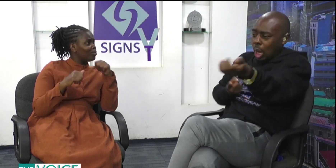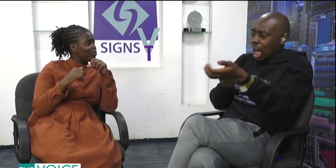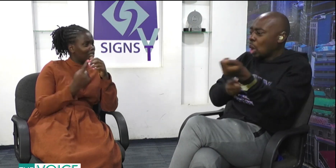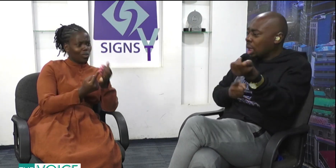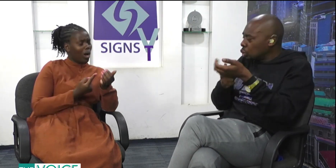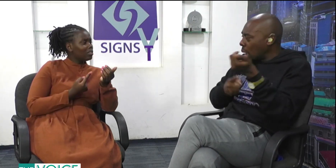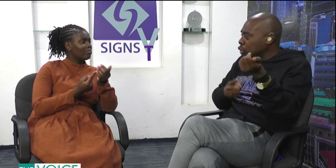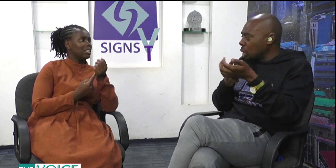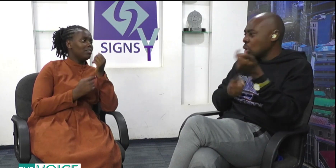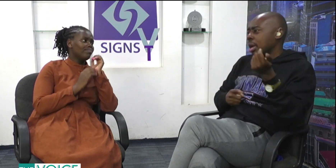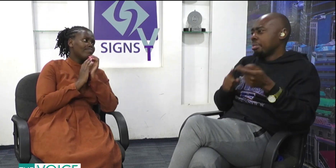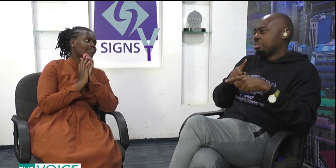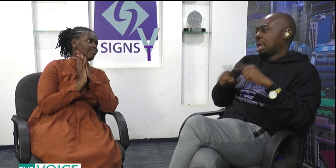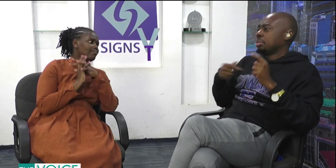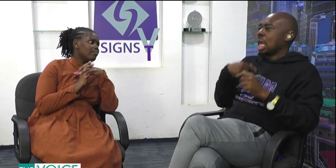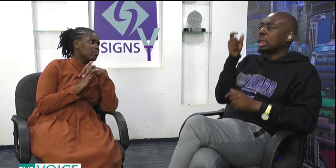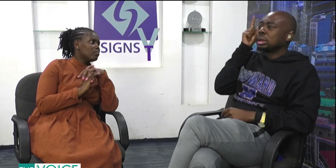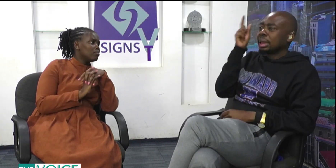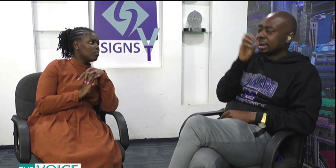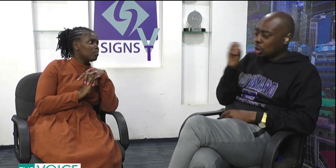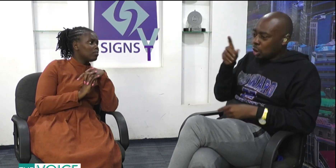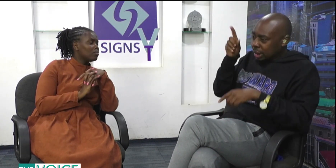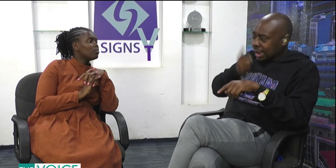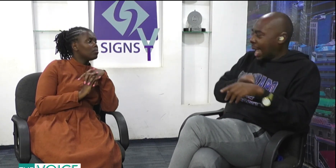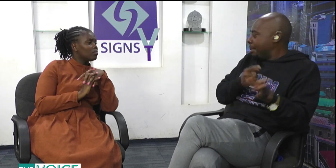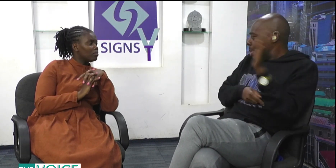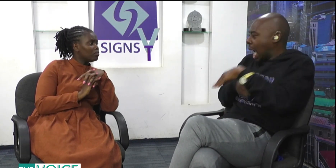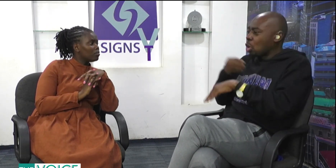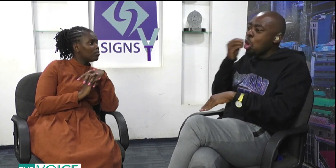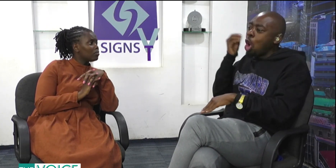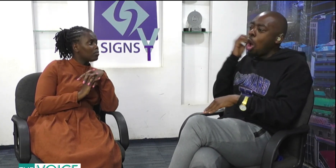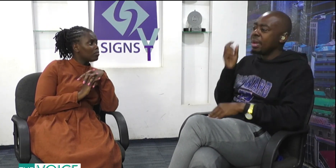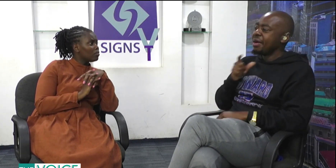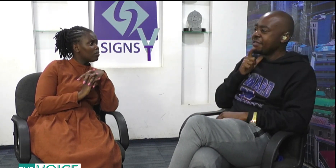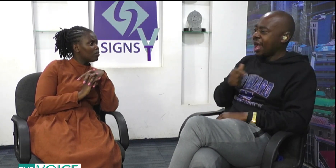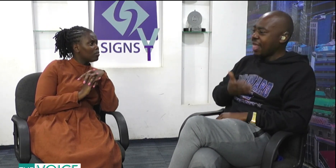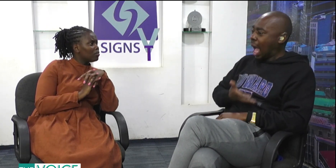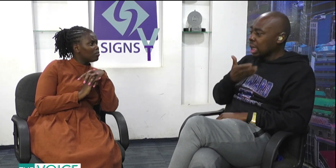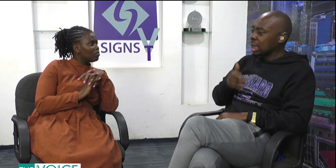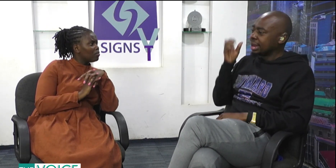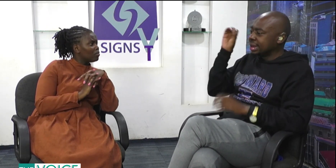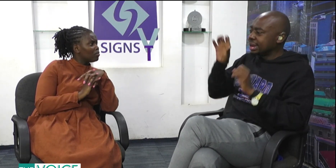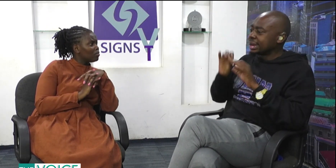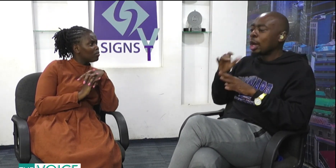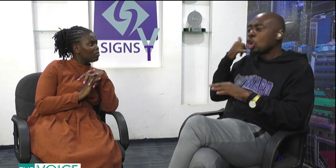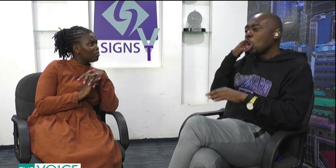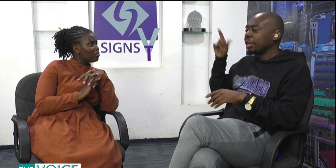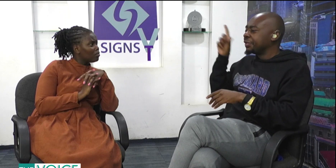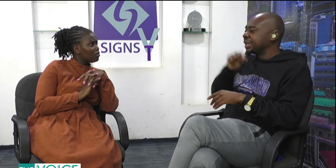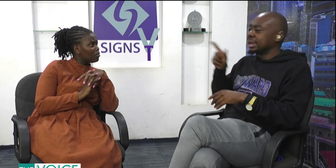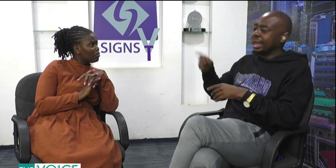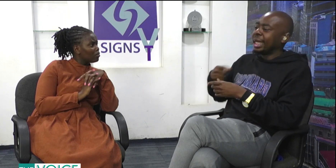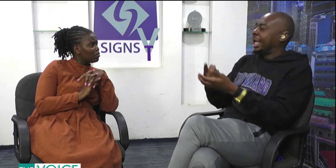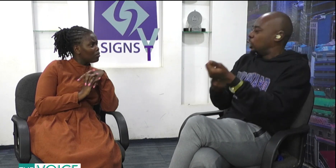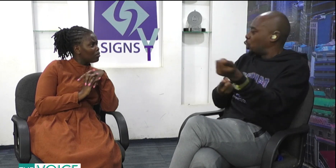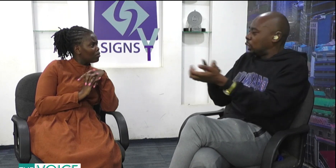So when I go to school, I've not done my homework. Because in this situation, I wasn't